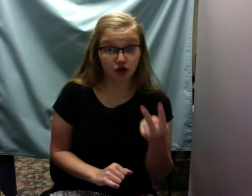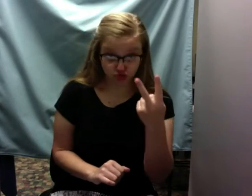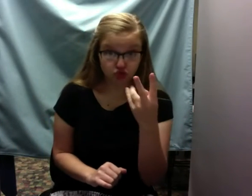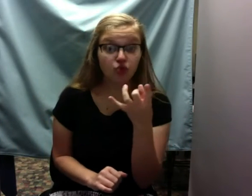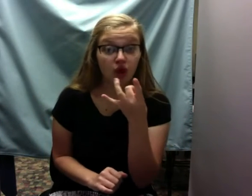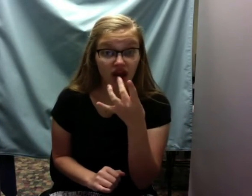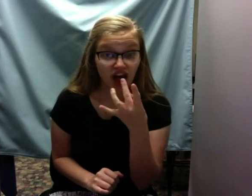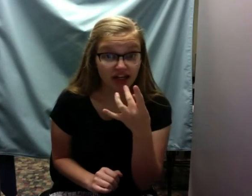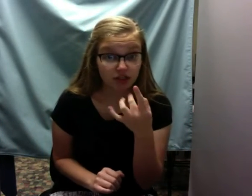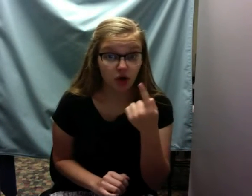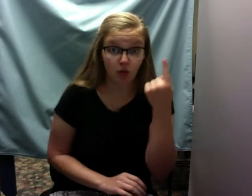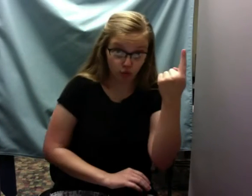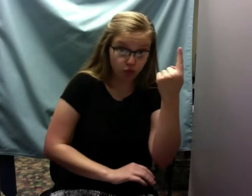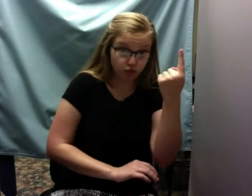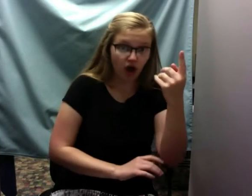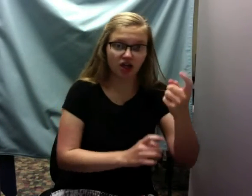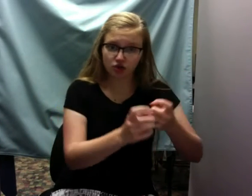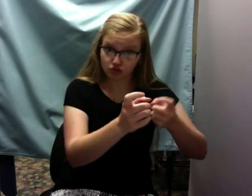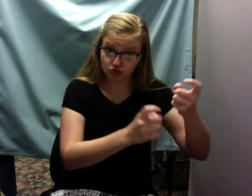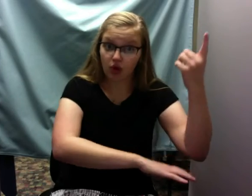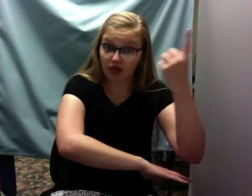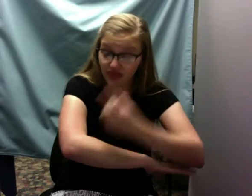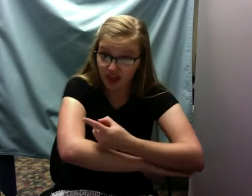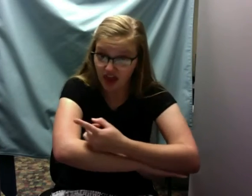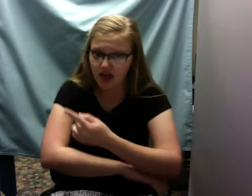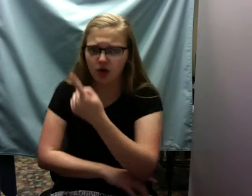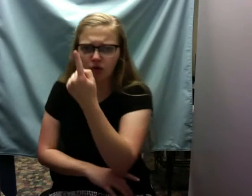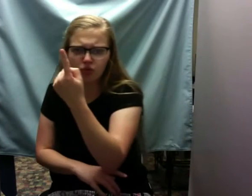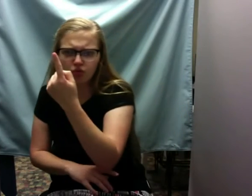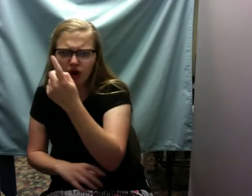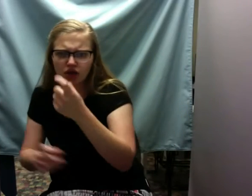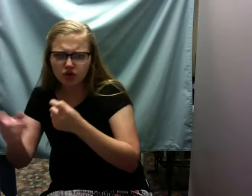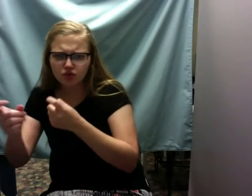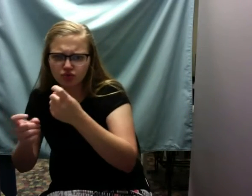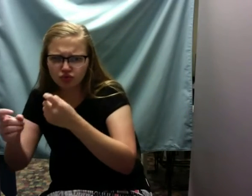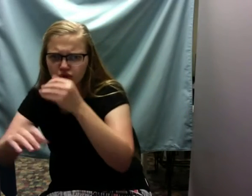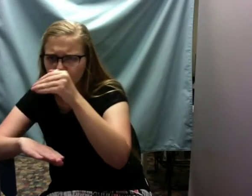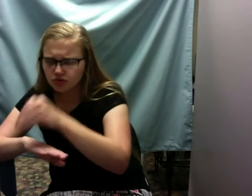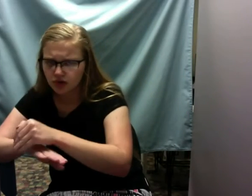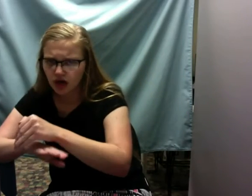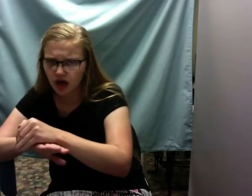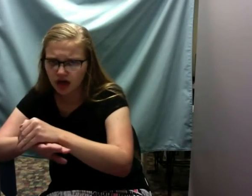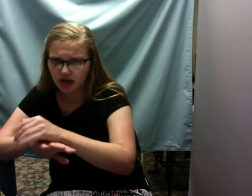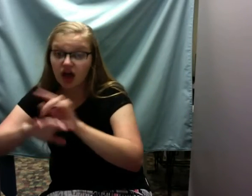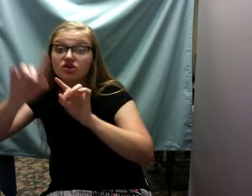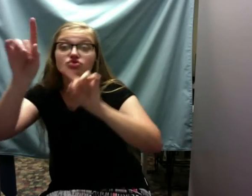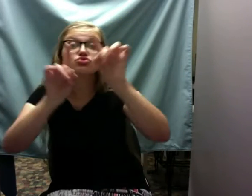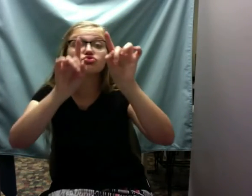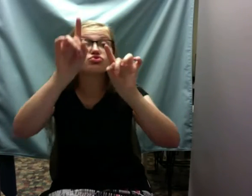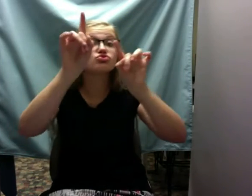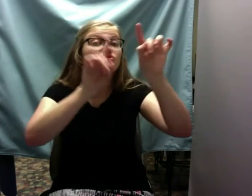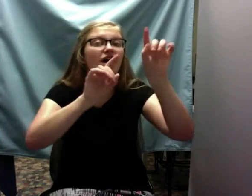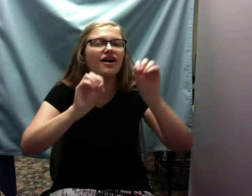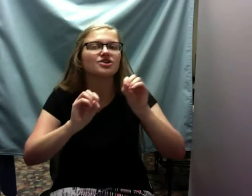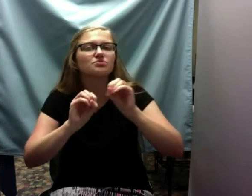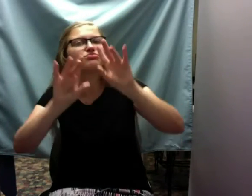great lights, the greater light to rule the day, and the lesser light to rule the night. He made the stars also. And God set them in